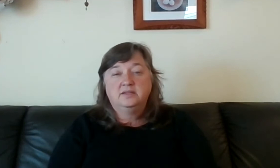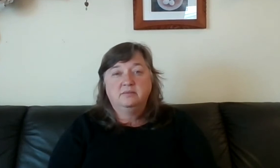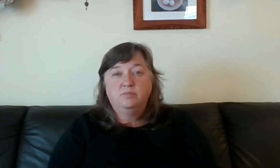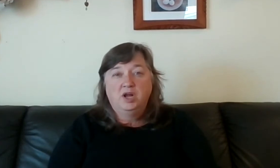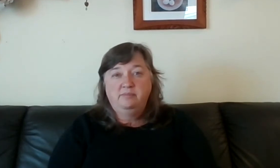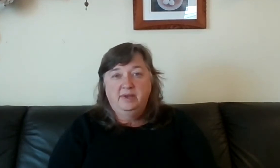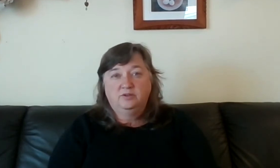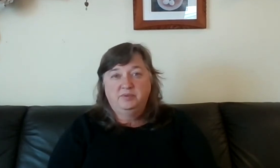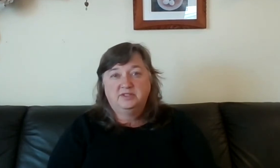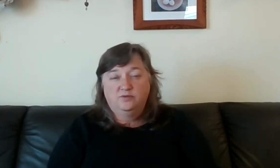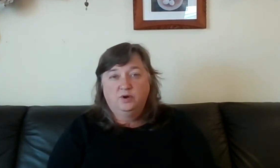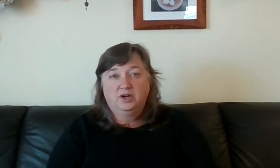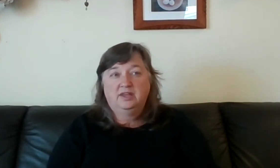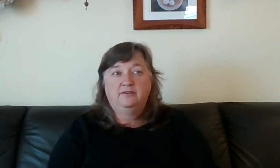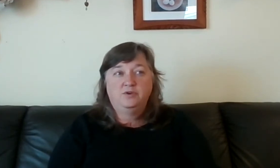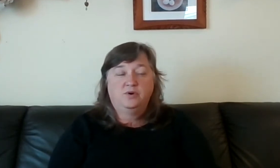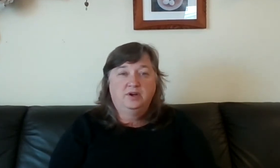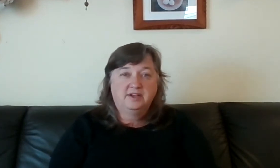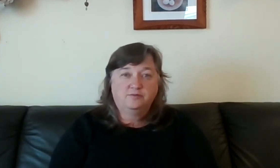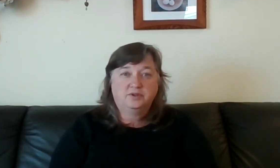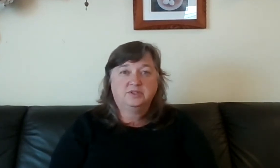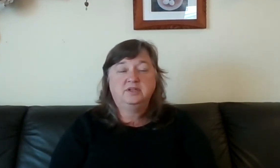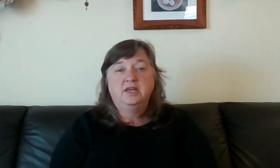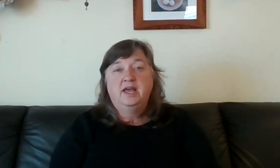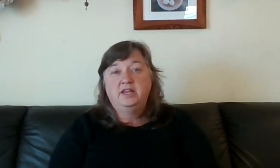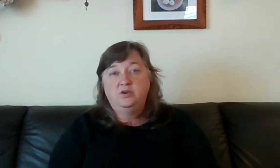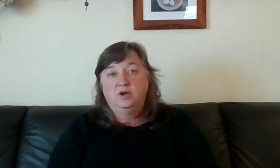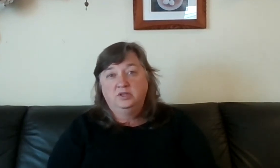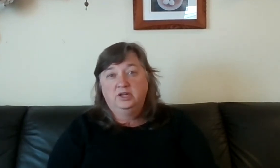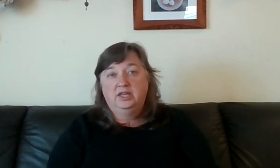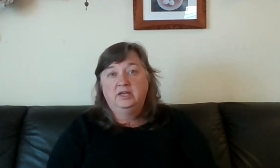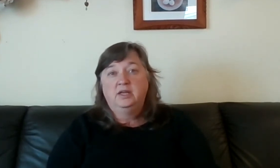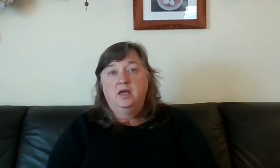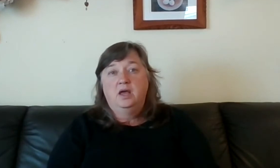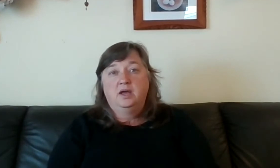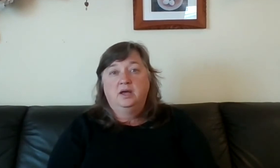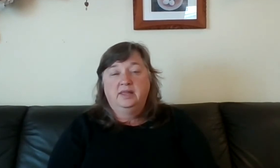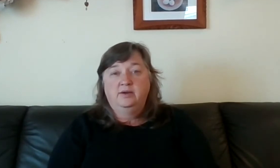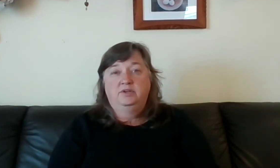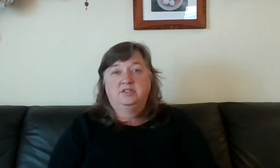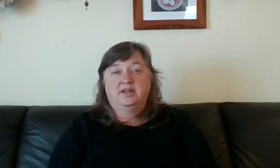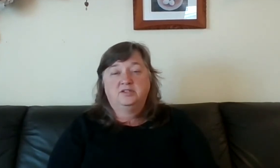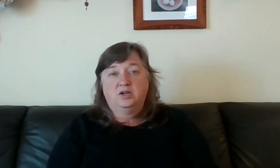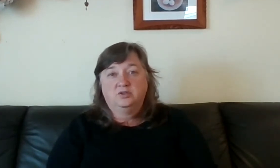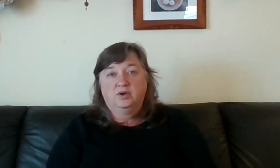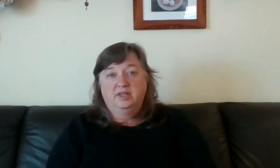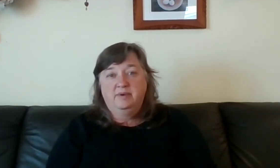a monumental piece of work if you are a deaf person and you are learning a language that is auditorily